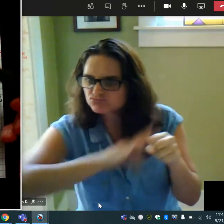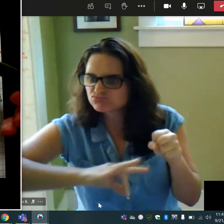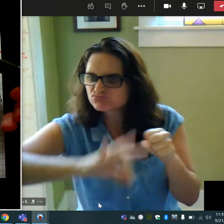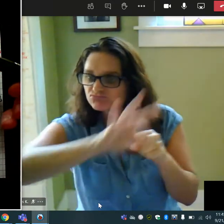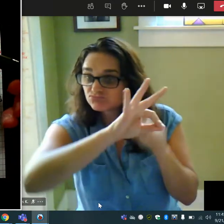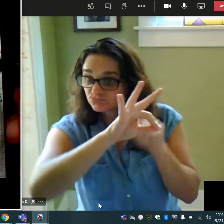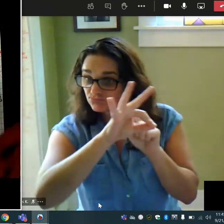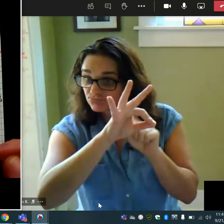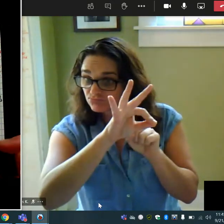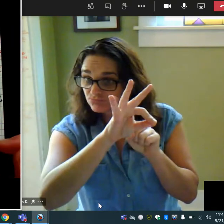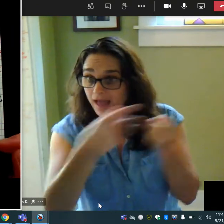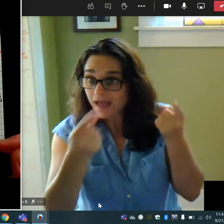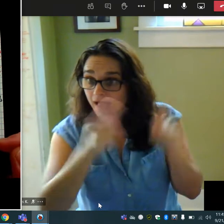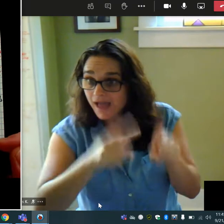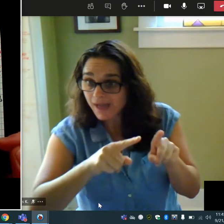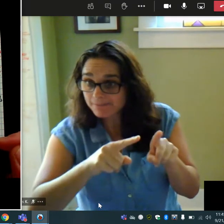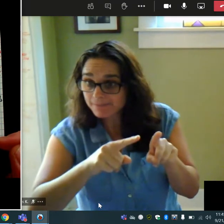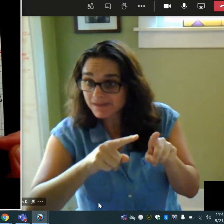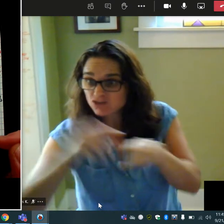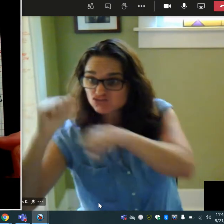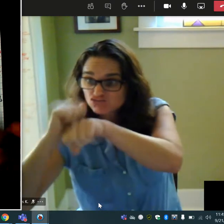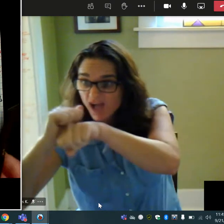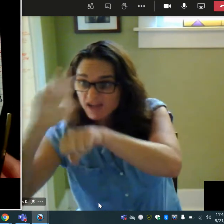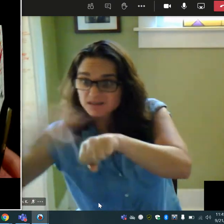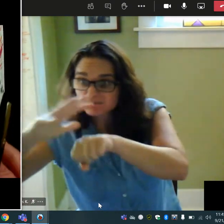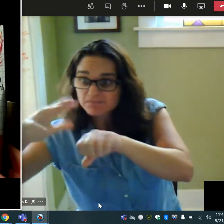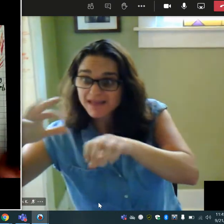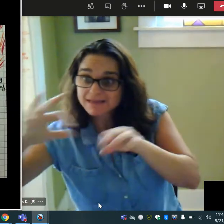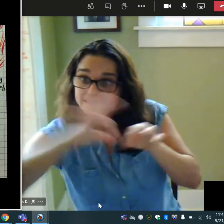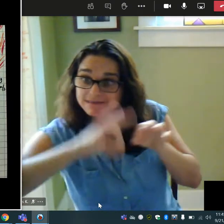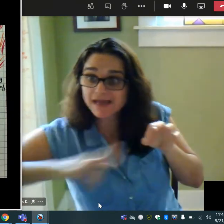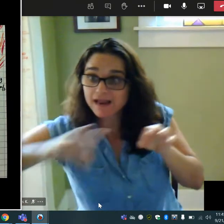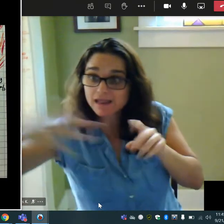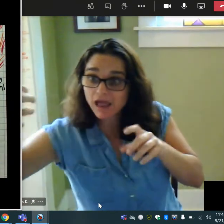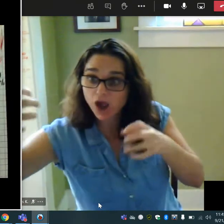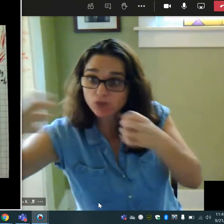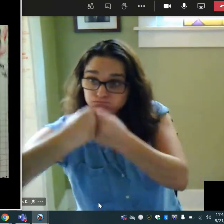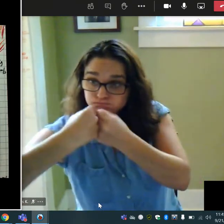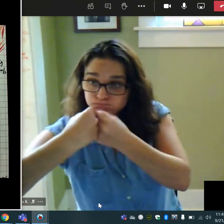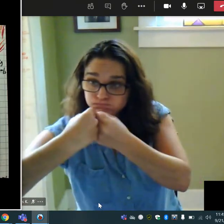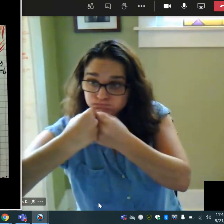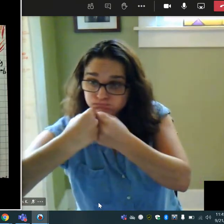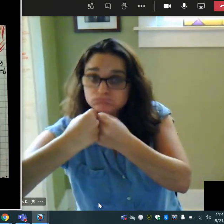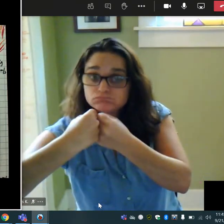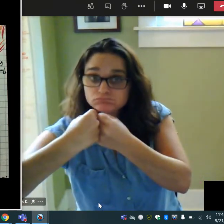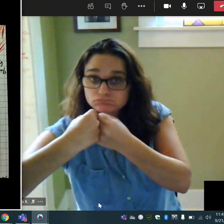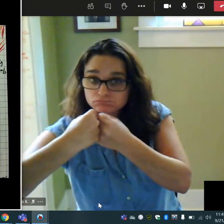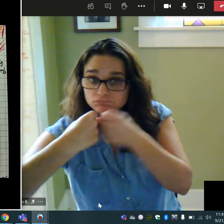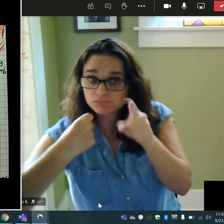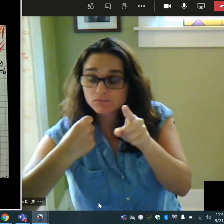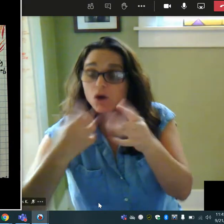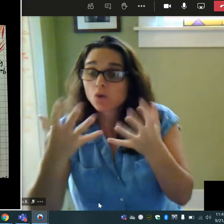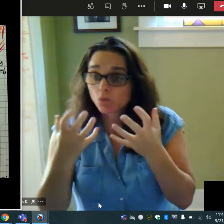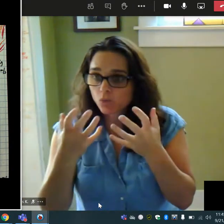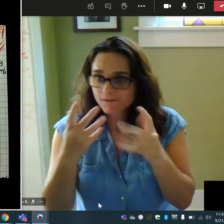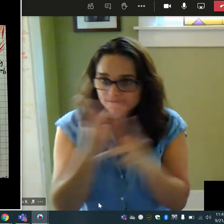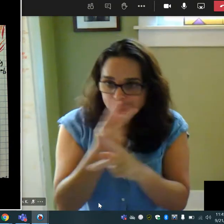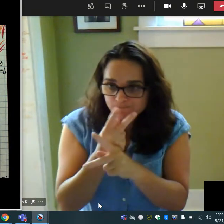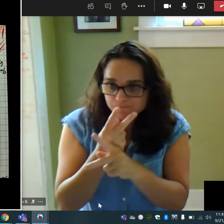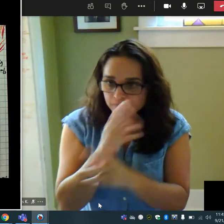meteor crashes into our satellite. So we're going to take a look at the momentum before and after